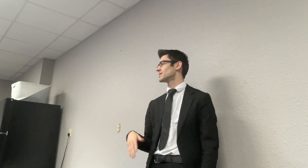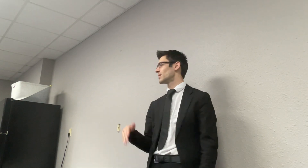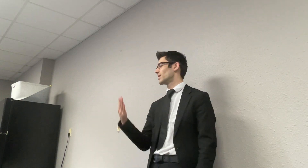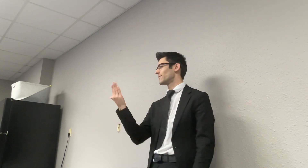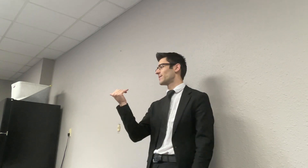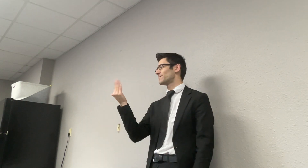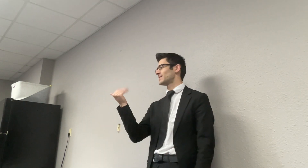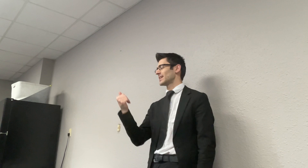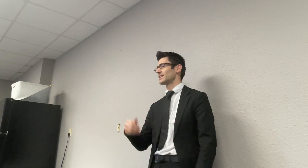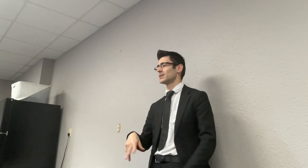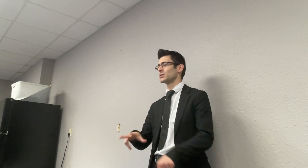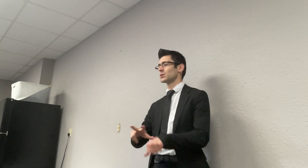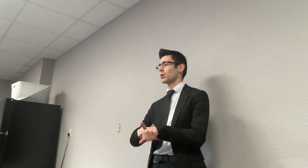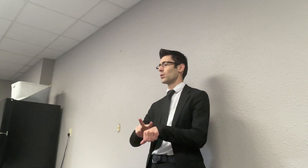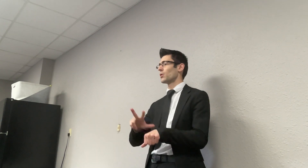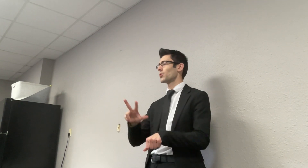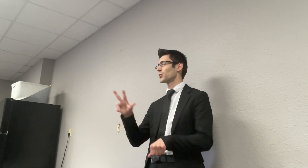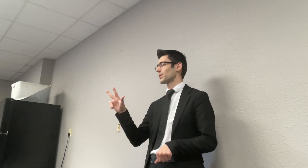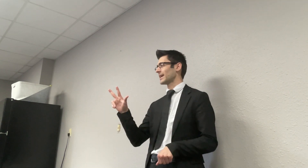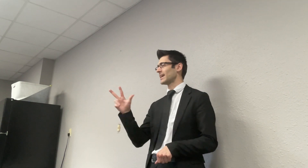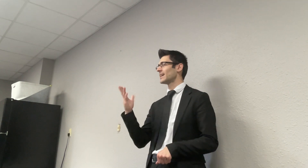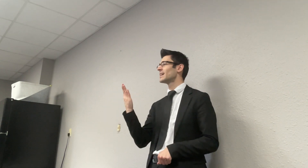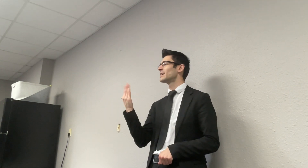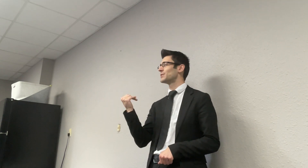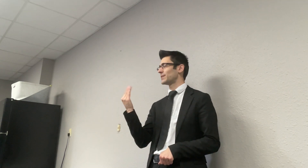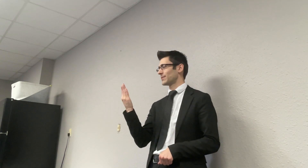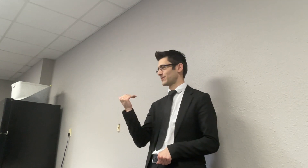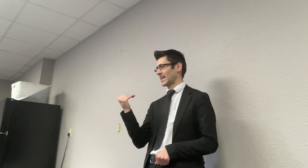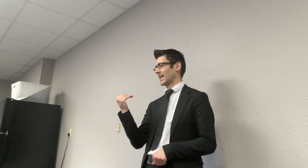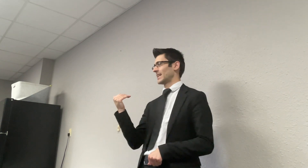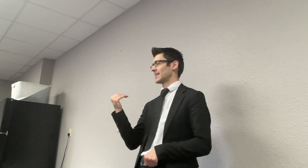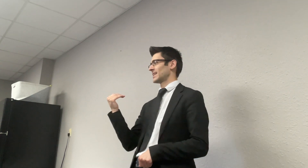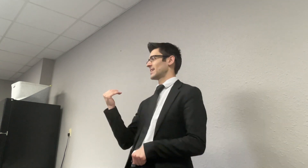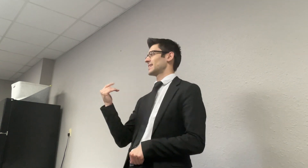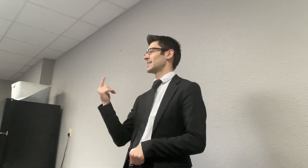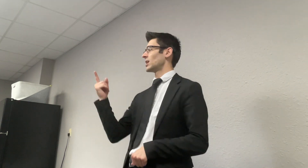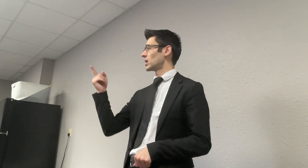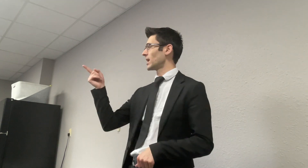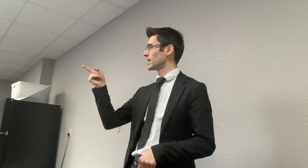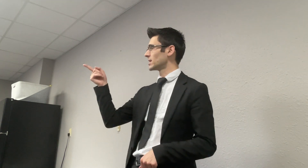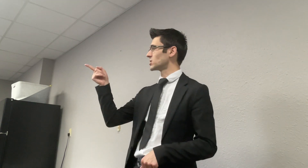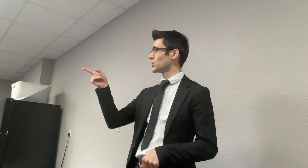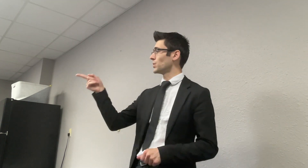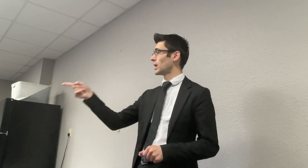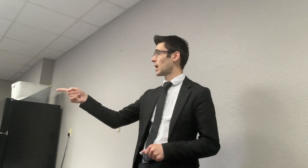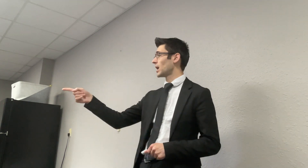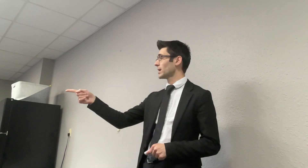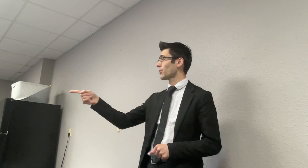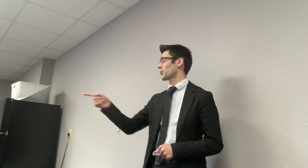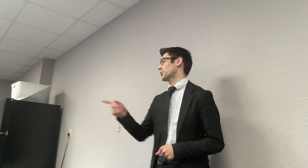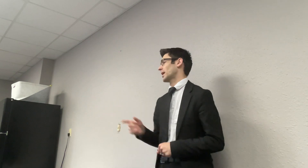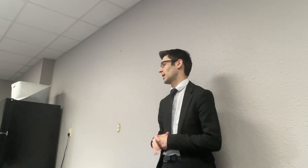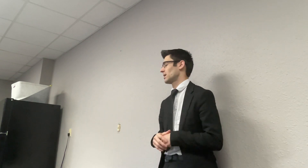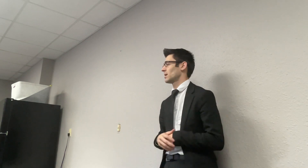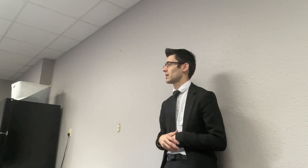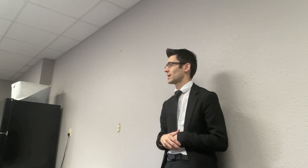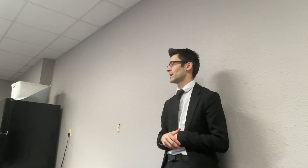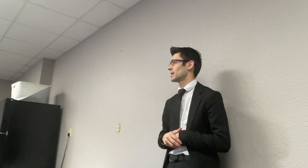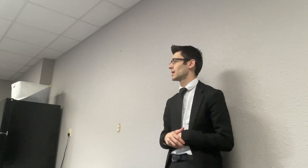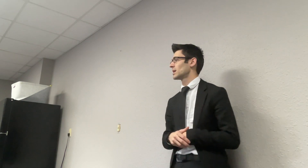All right, 15. So 3:15. All right, let's do 9:30.